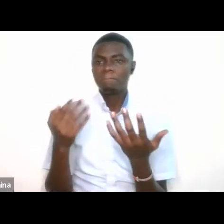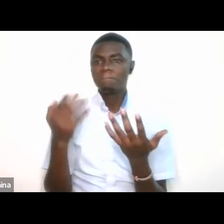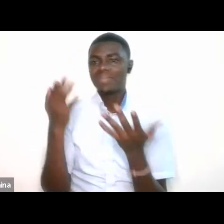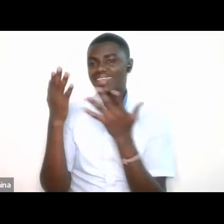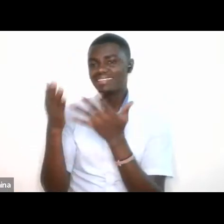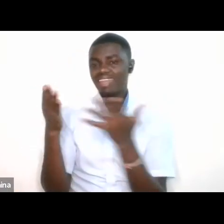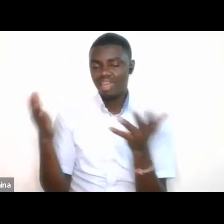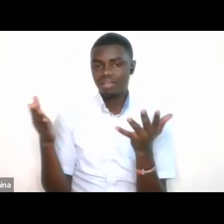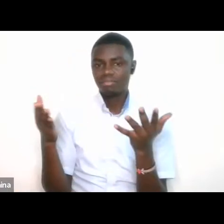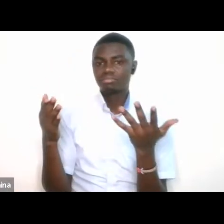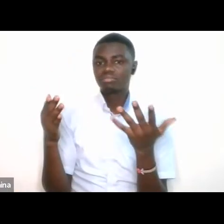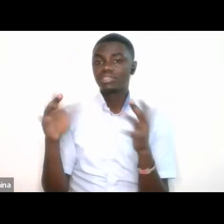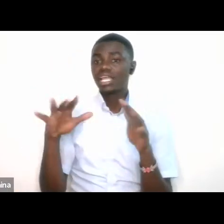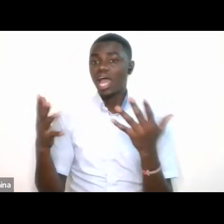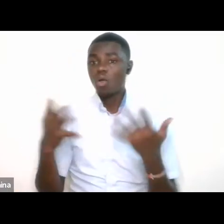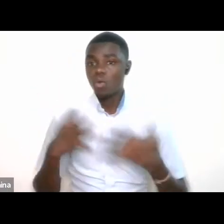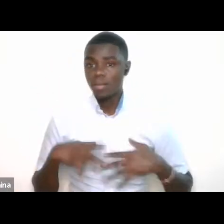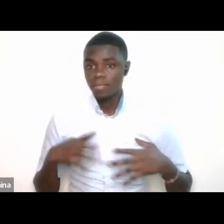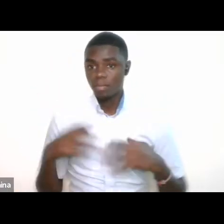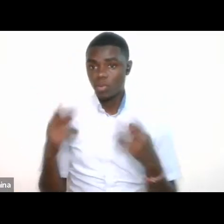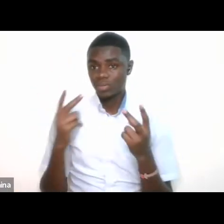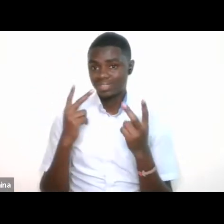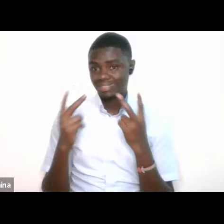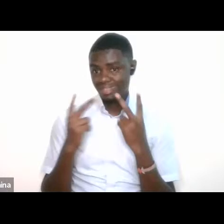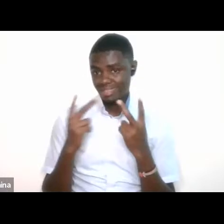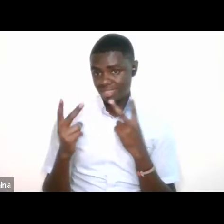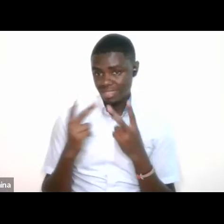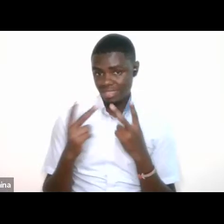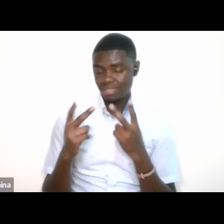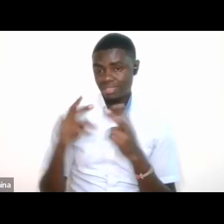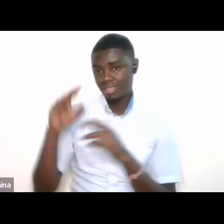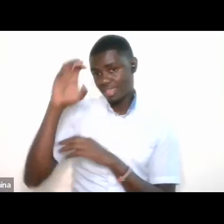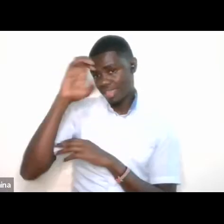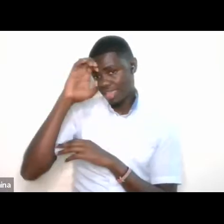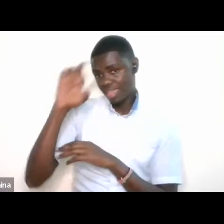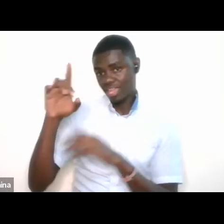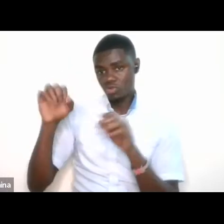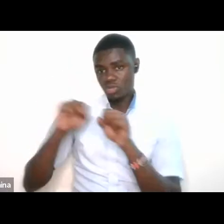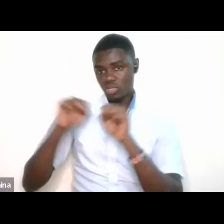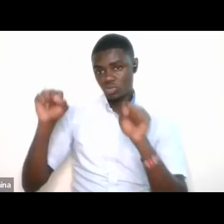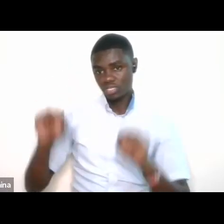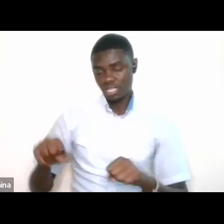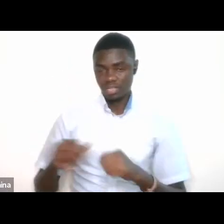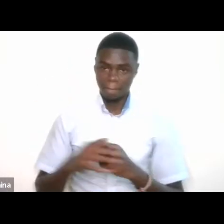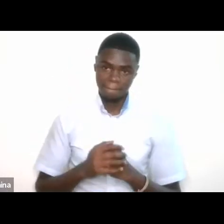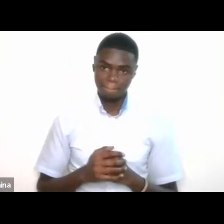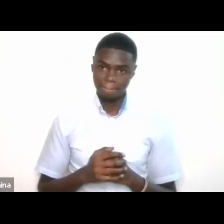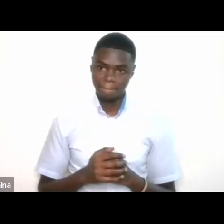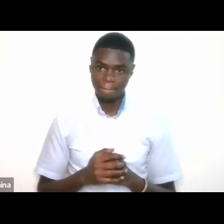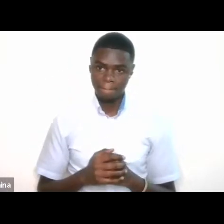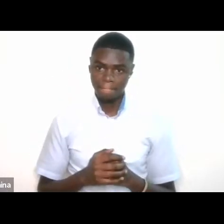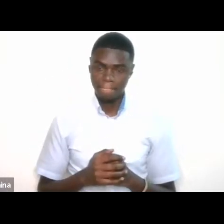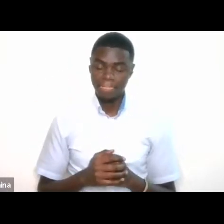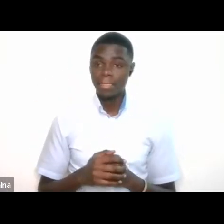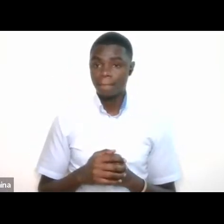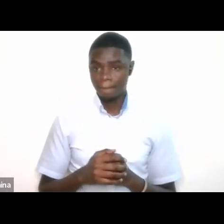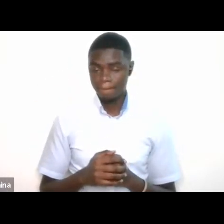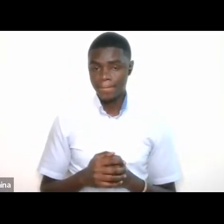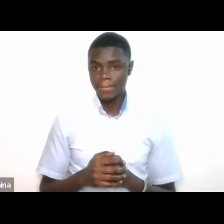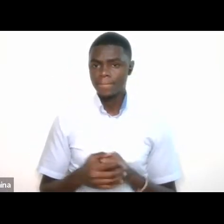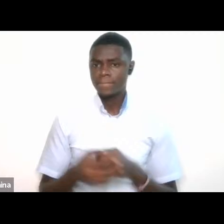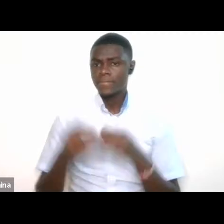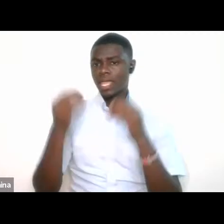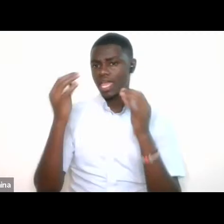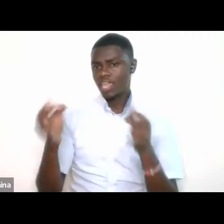of how people see this education system as a dual education system, right? If we're having